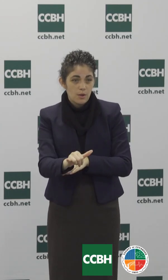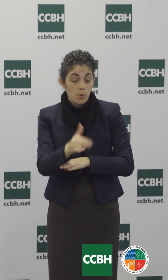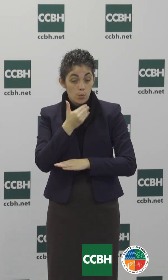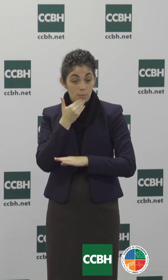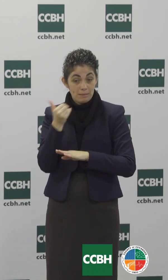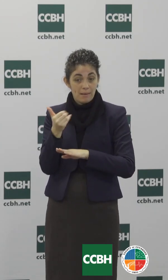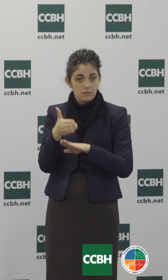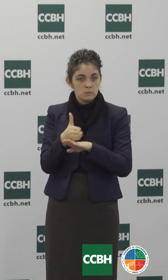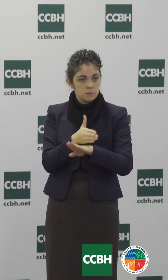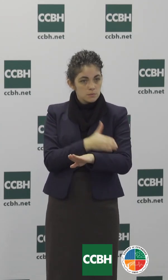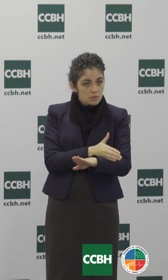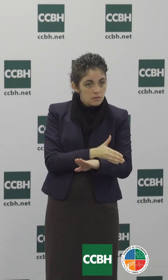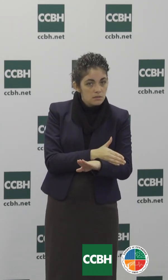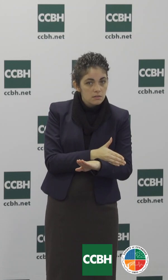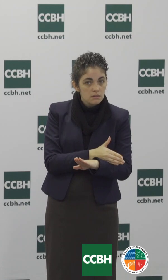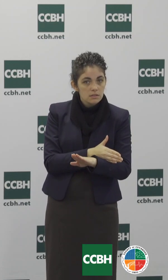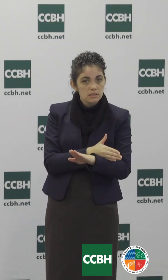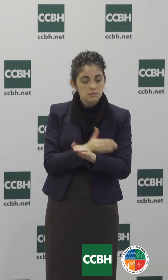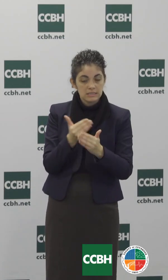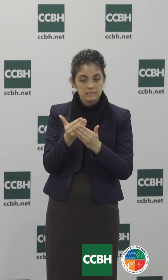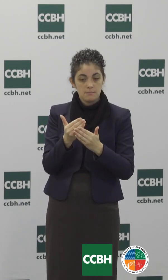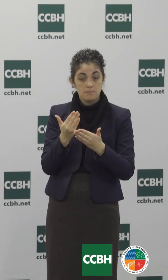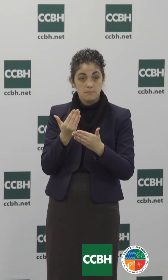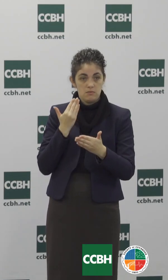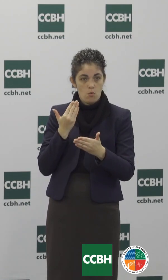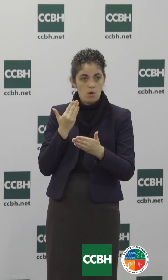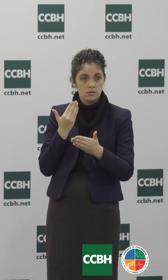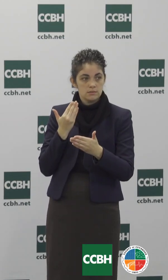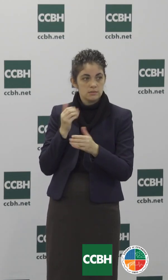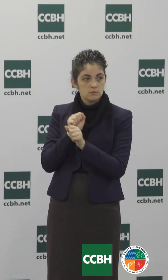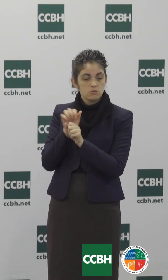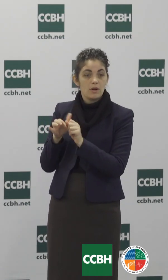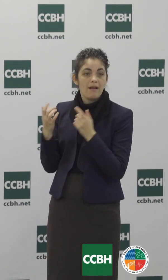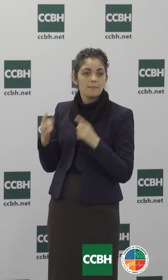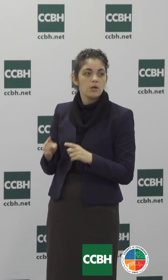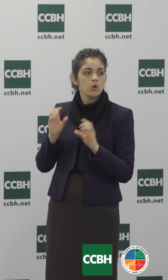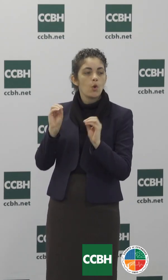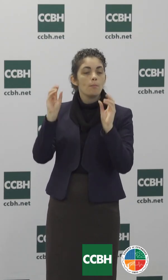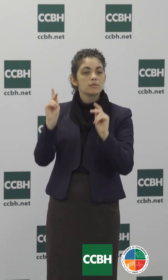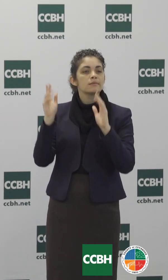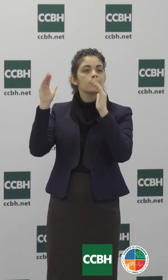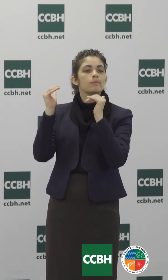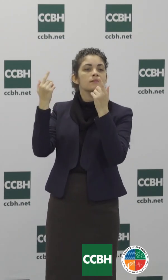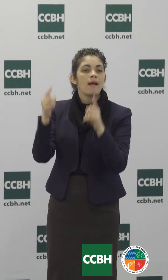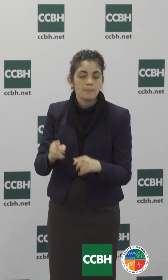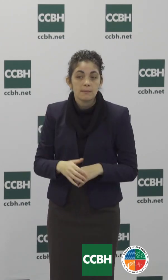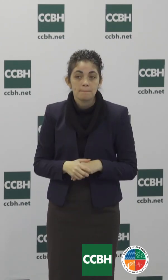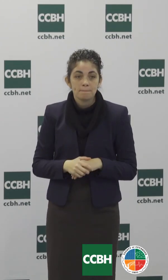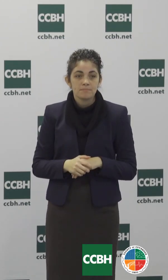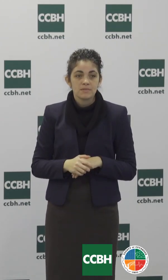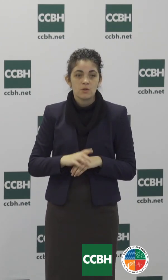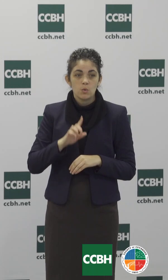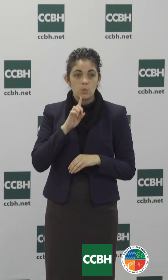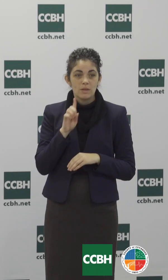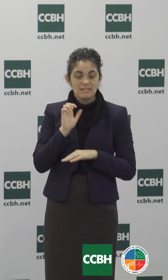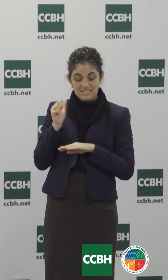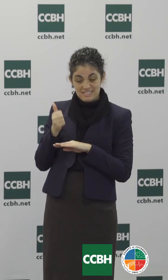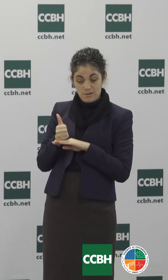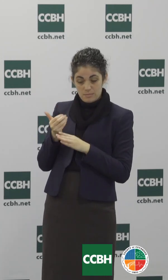better position going forward than we were at the beginning of this crisis, because nobody anticipated it, and unfortunately the